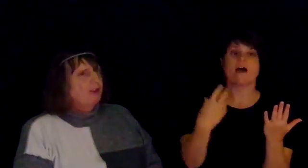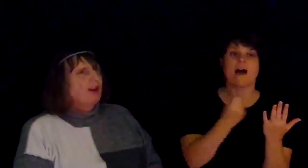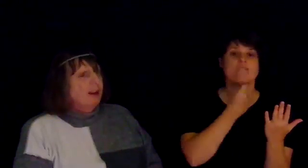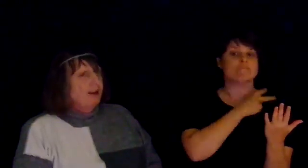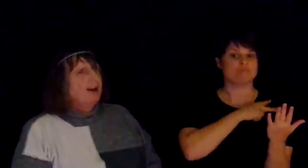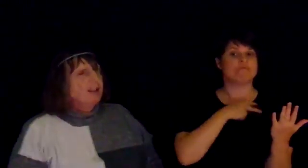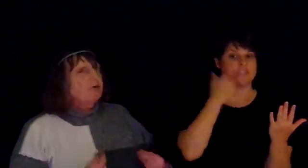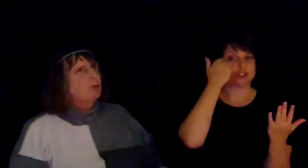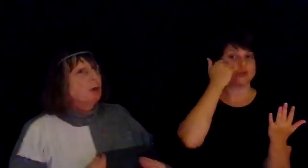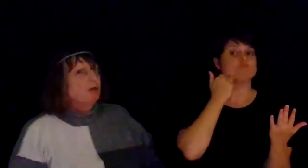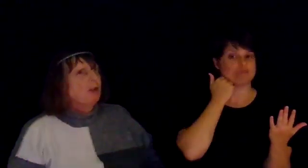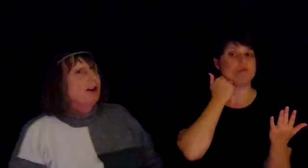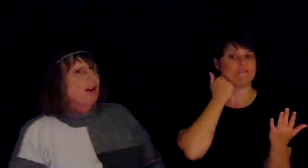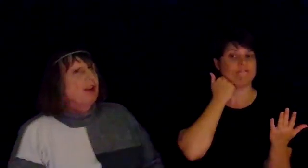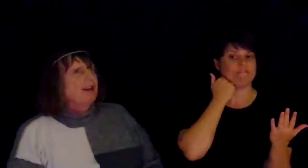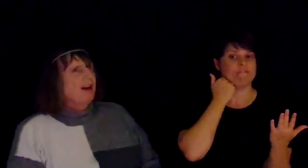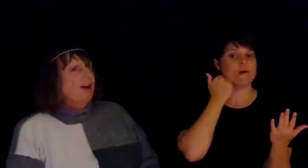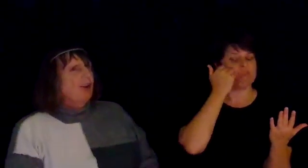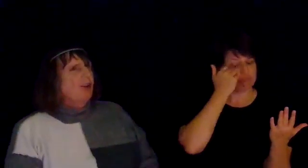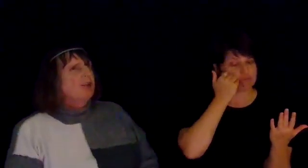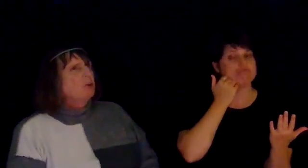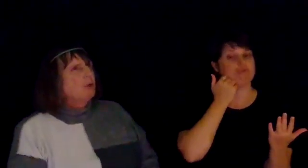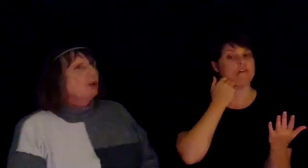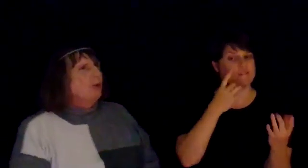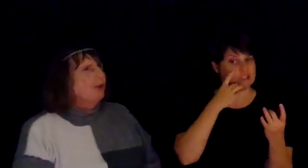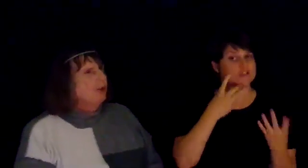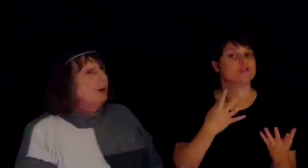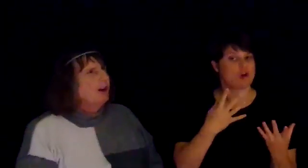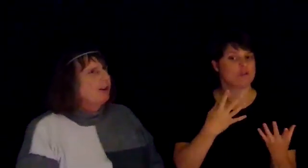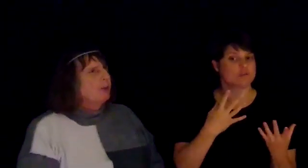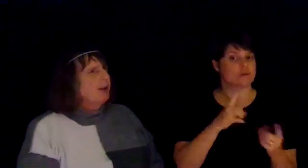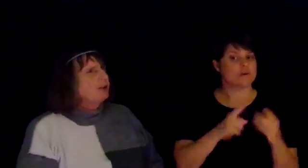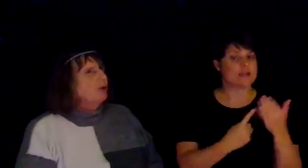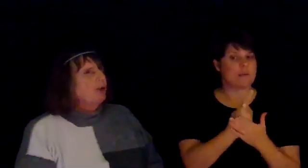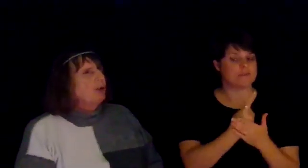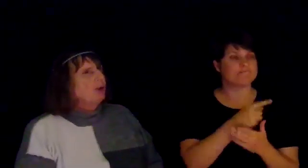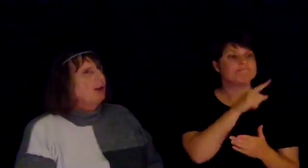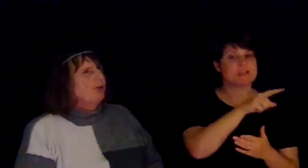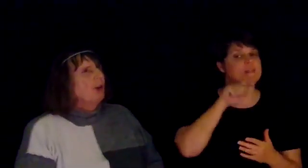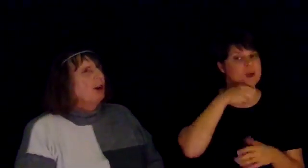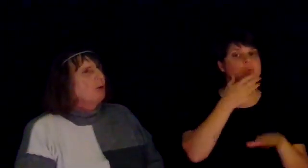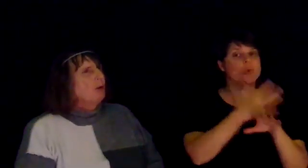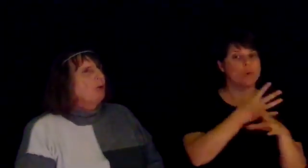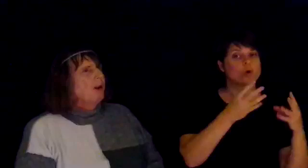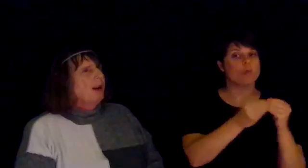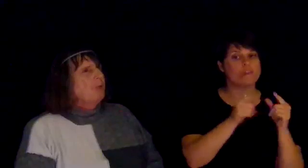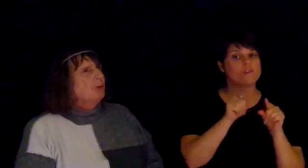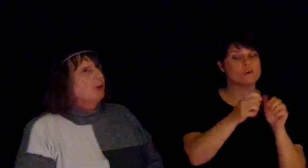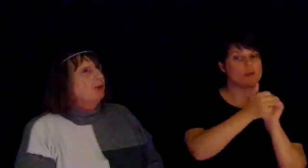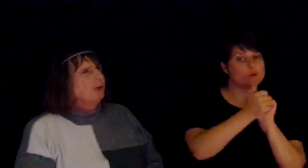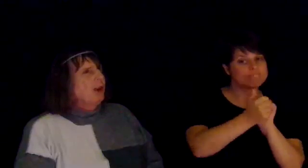up what you're saying, that's proof. And they will work with you to make sure that your life